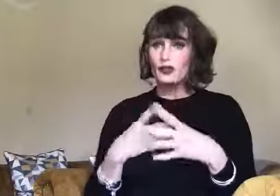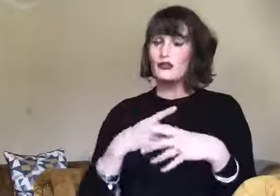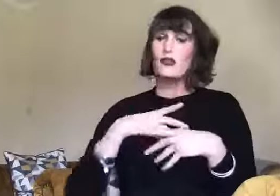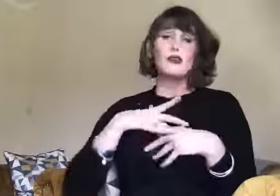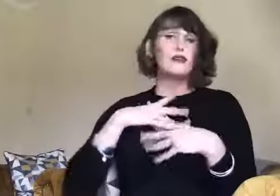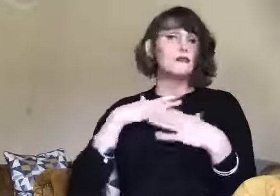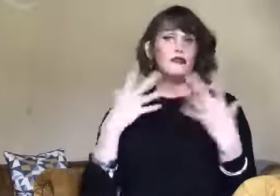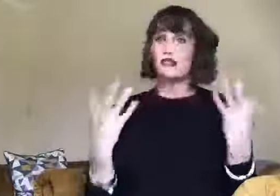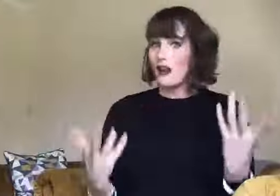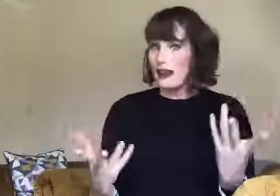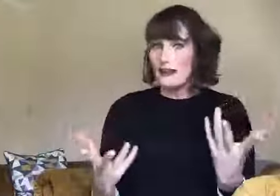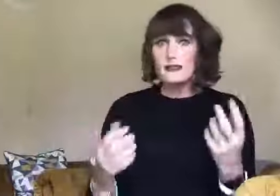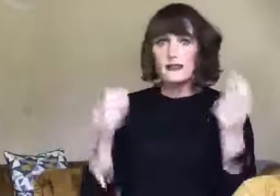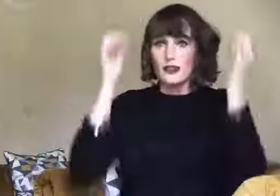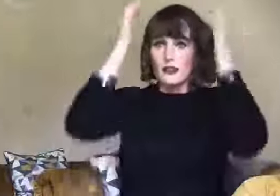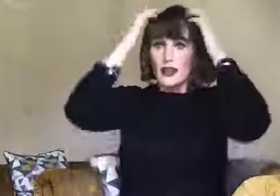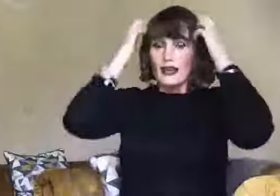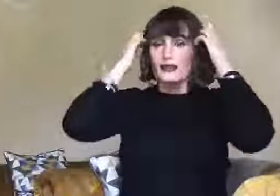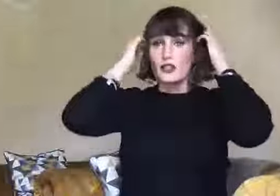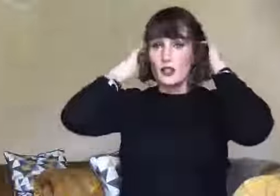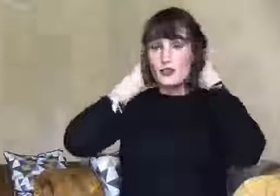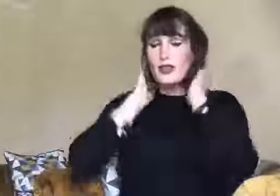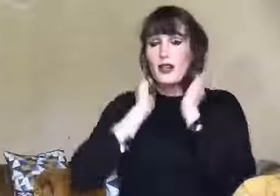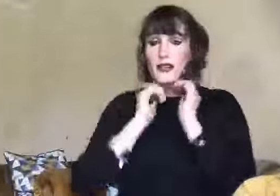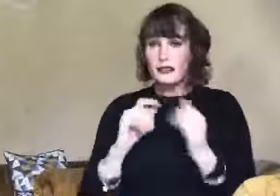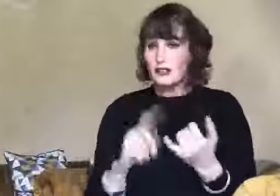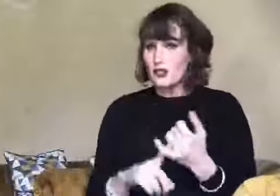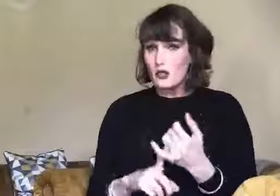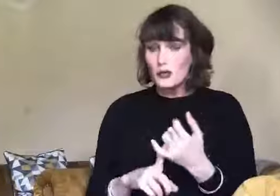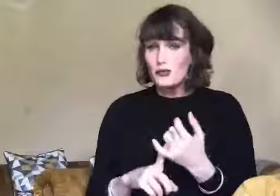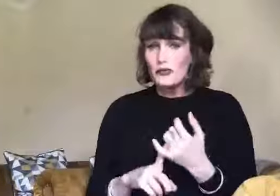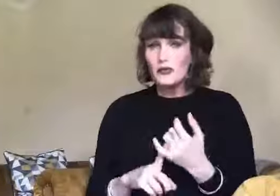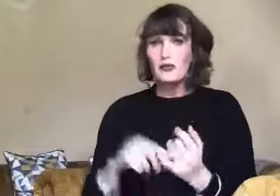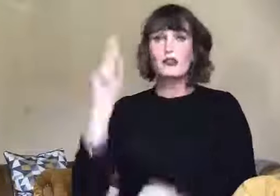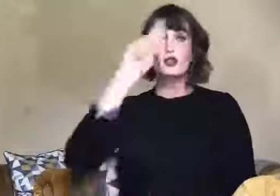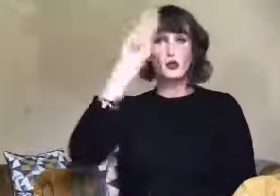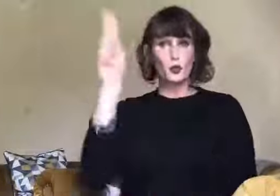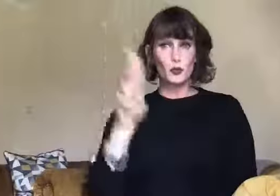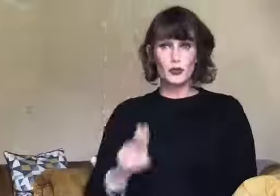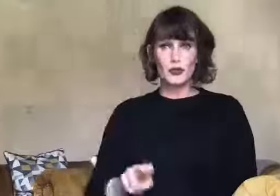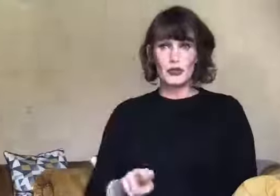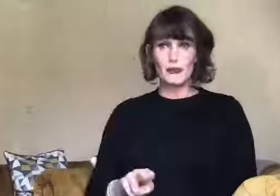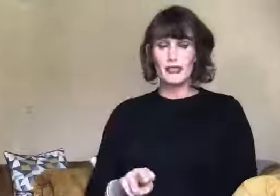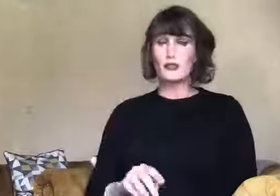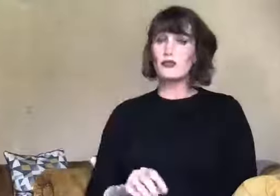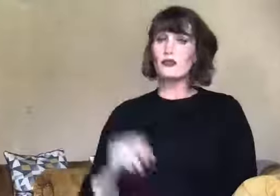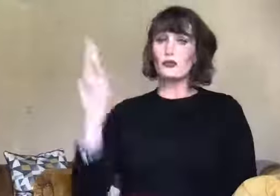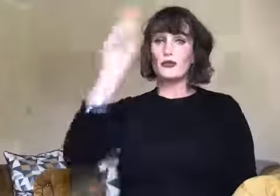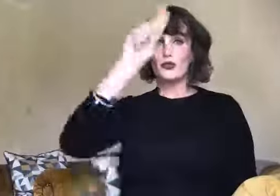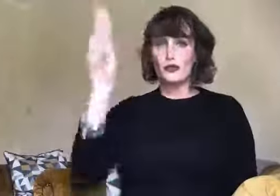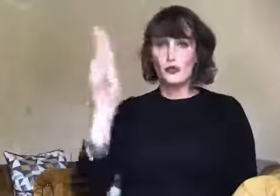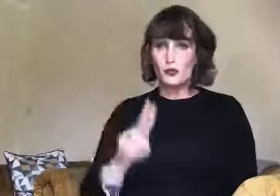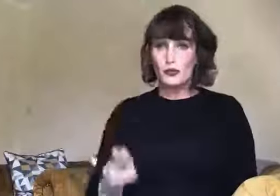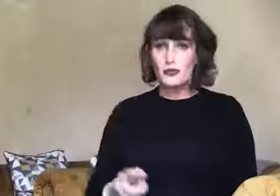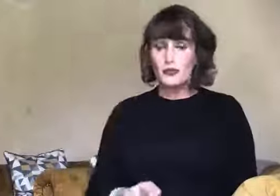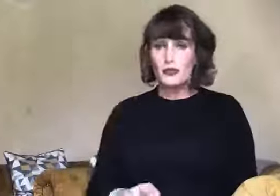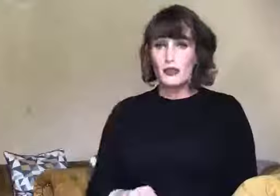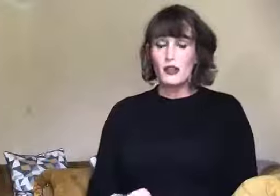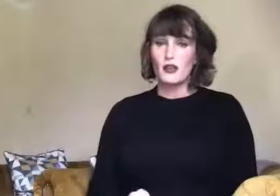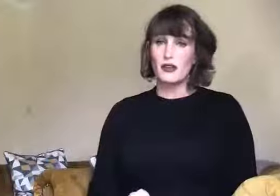spoken, signed, and utilised in schools. Let me teach you schools. So schools,